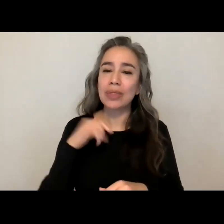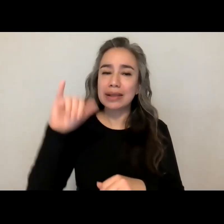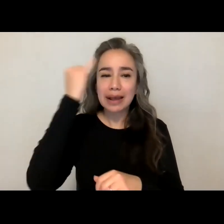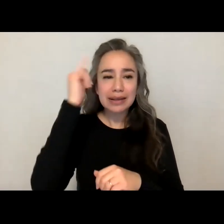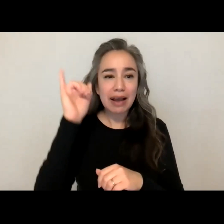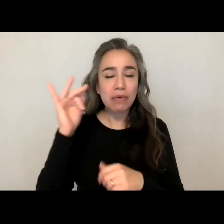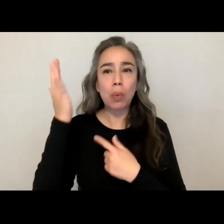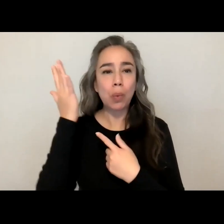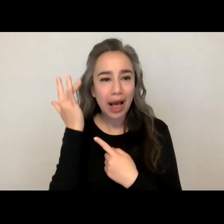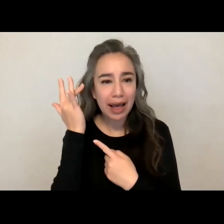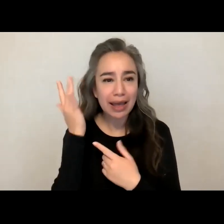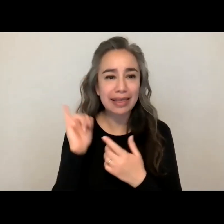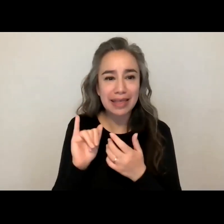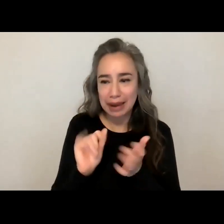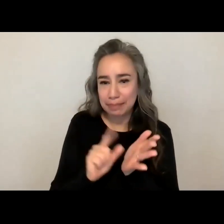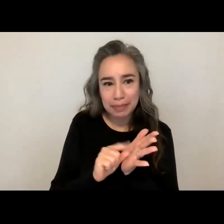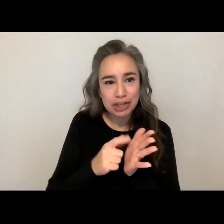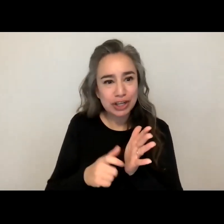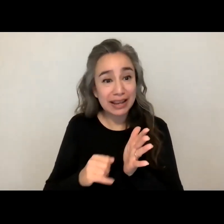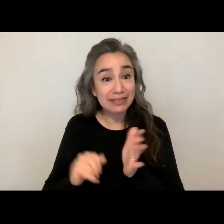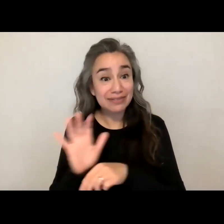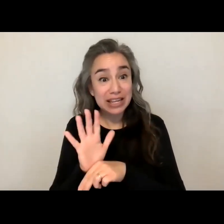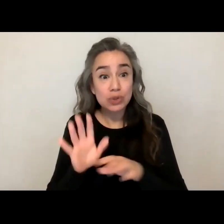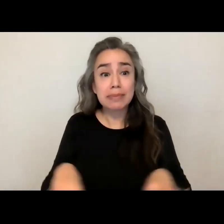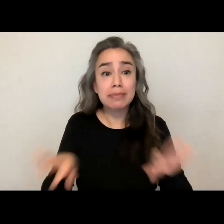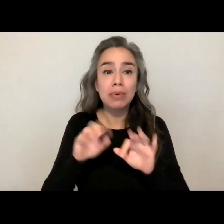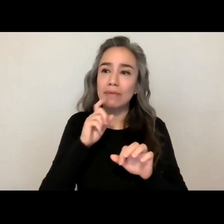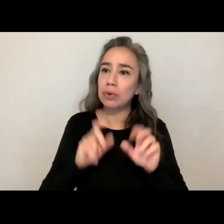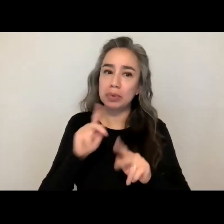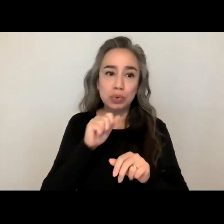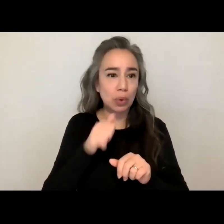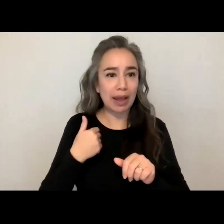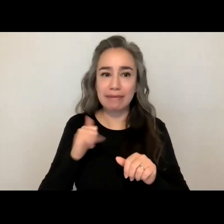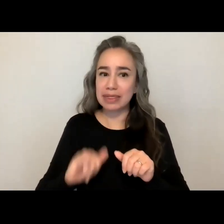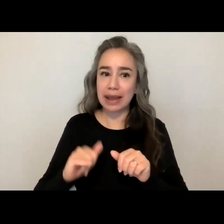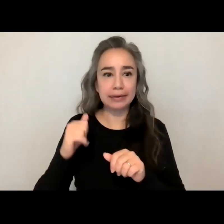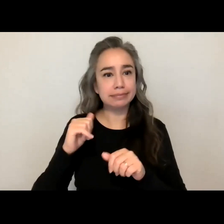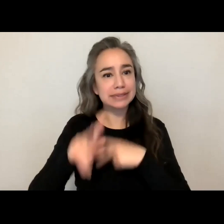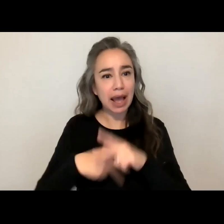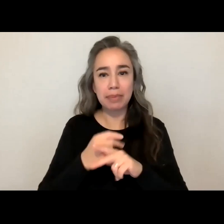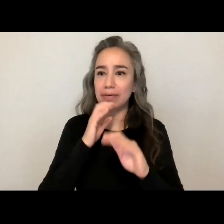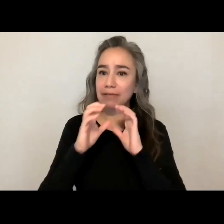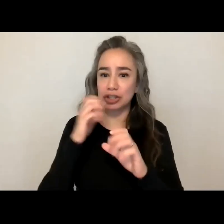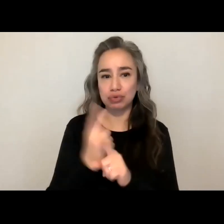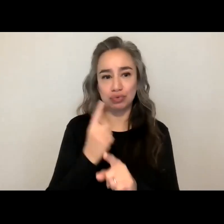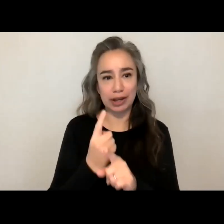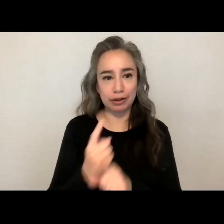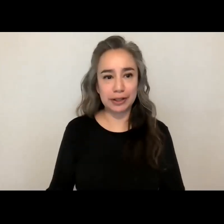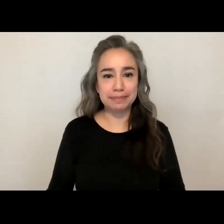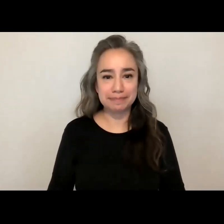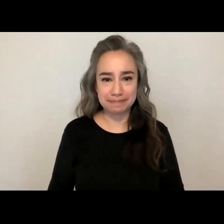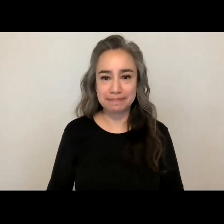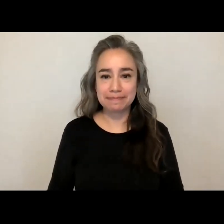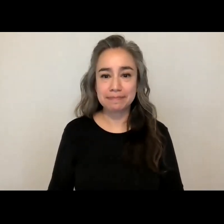publications and these video venues are important for people who don't have those conversations regularly. Other participants, I think you